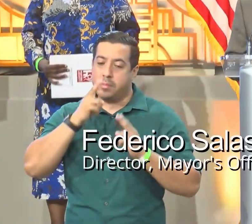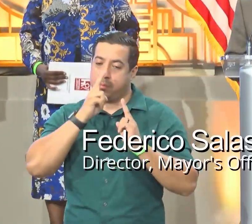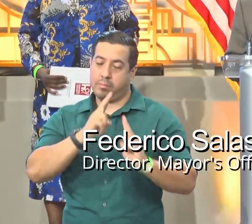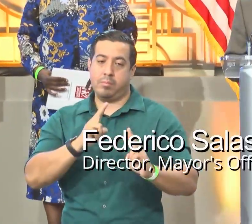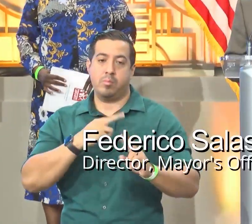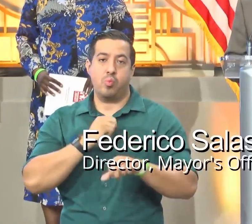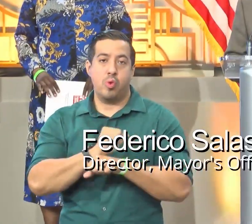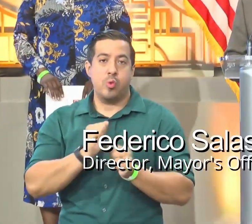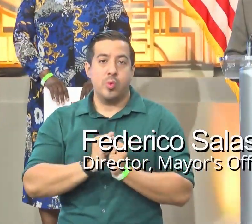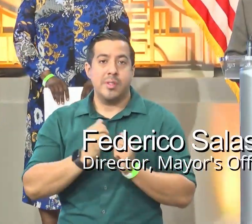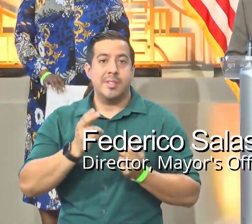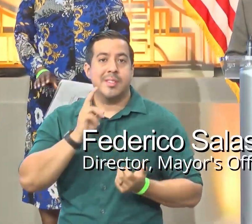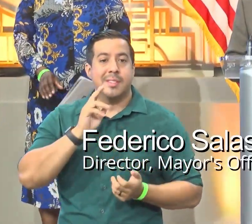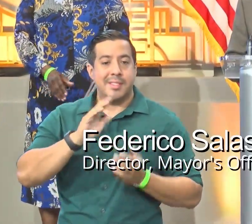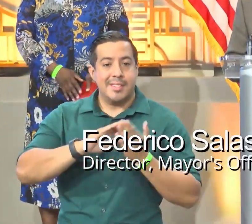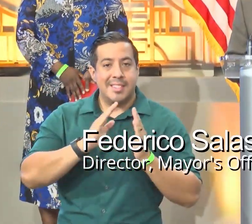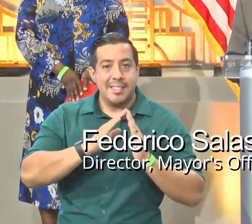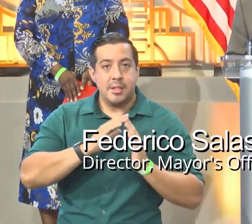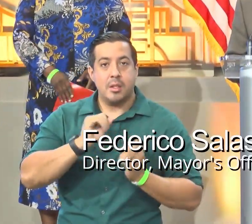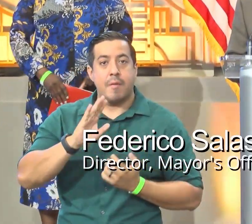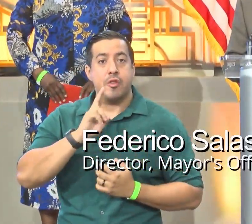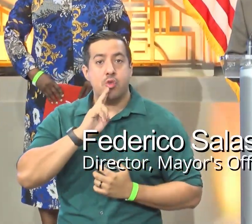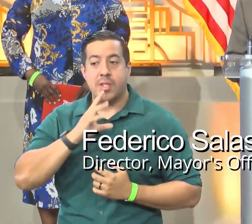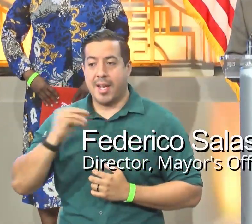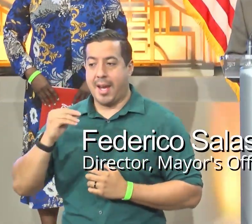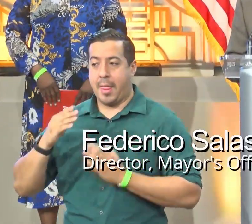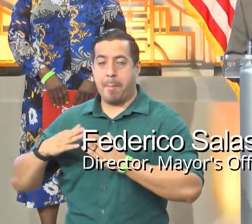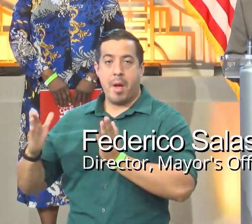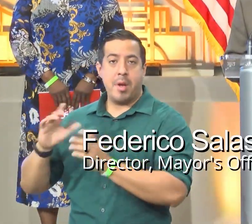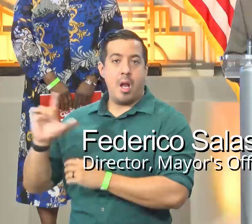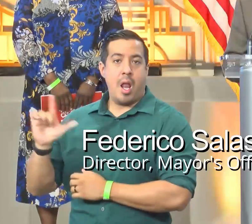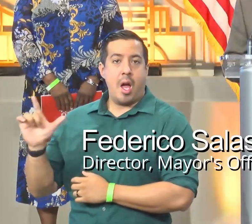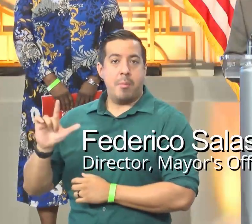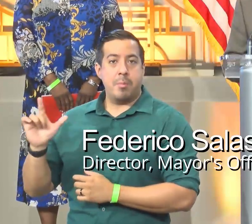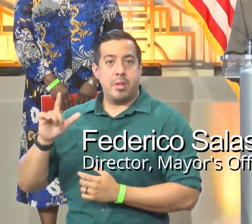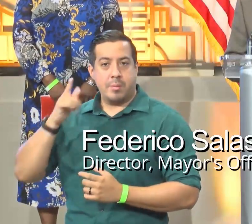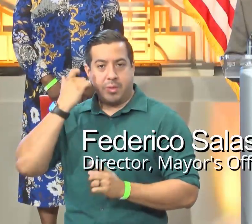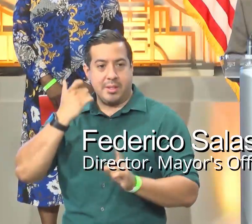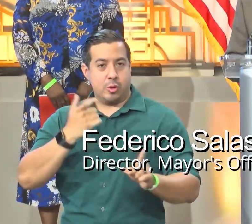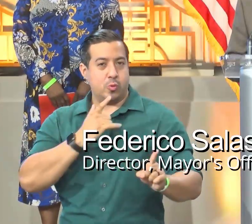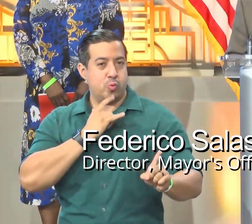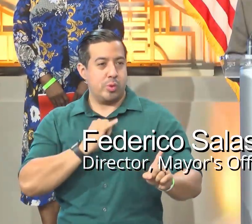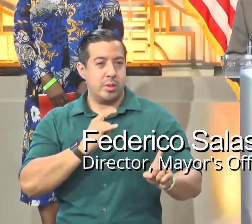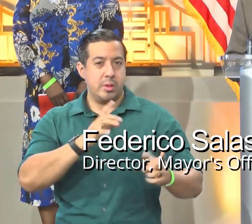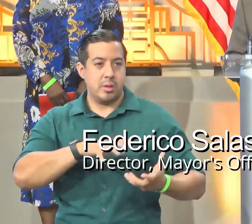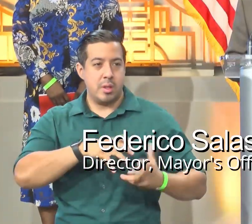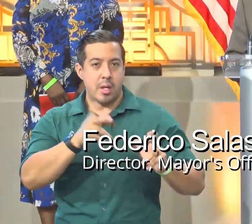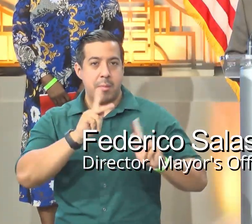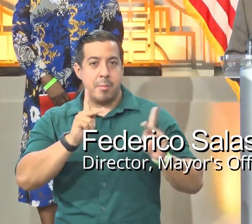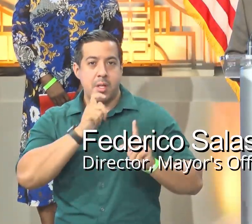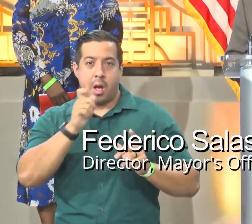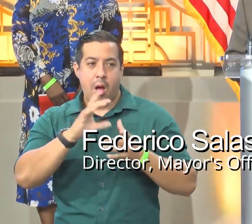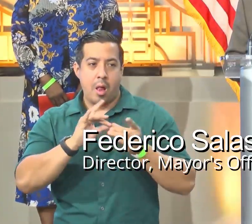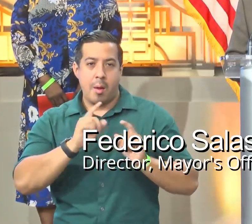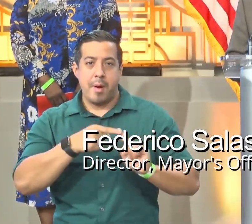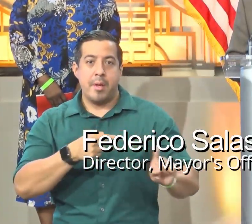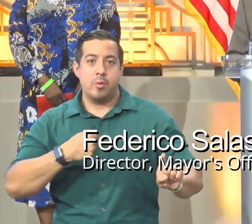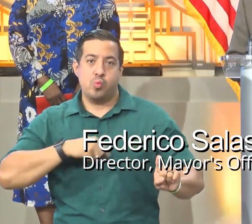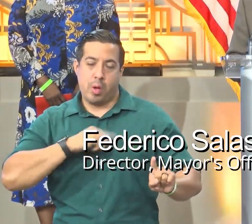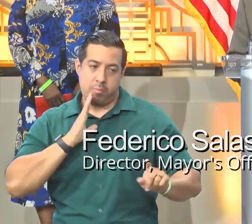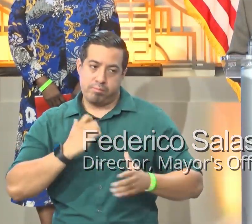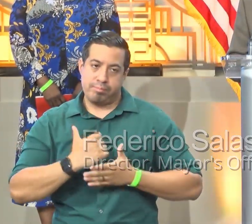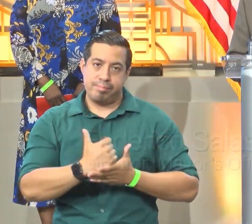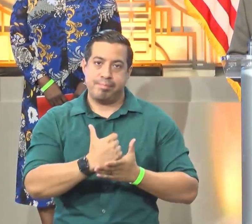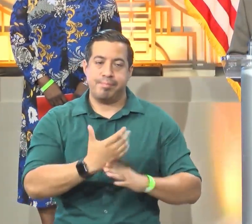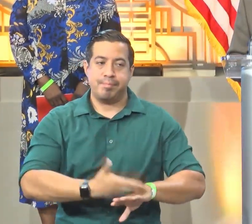of Houston and the Houston Public Library to address the silent systemic crisis of low literacy among our